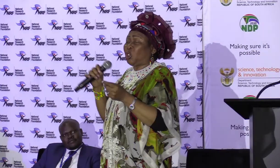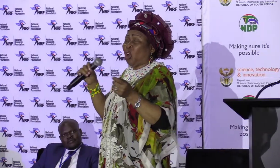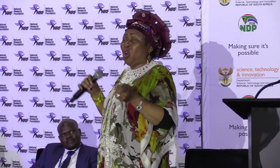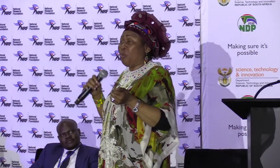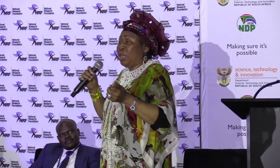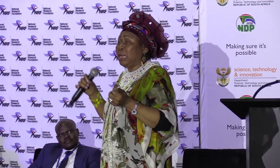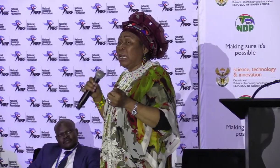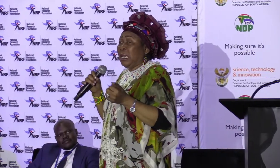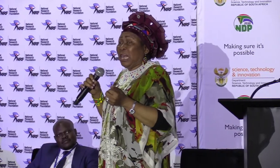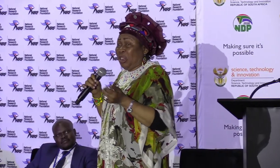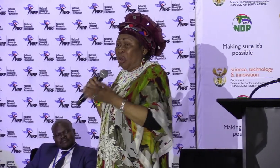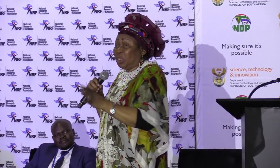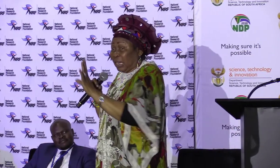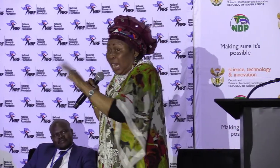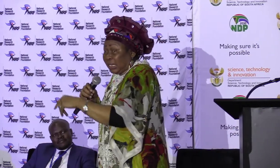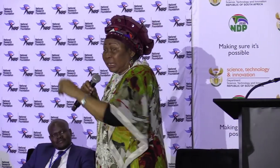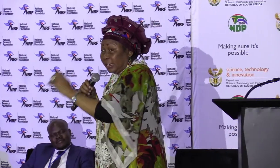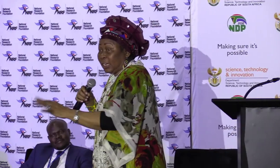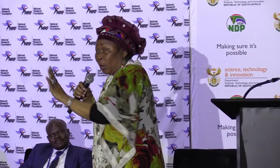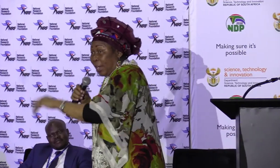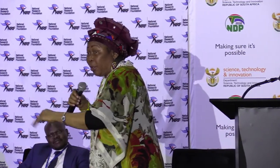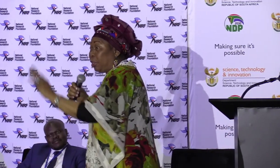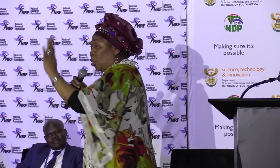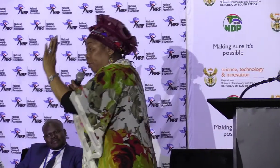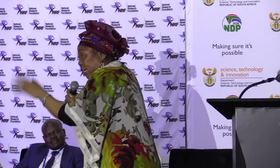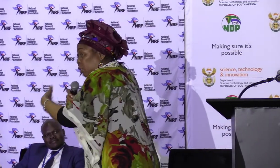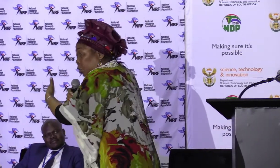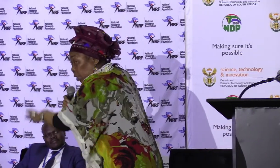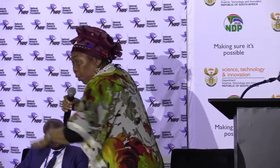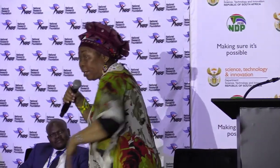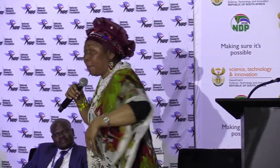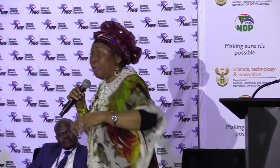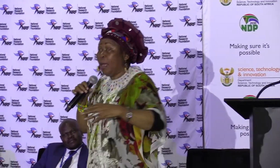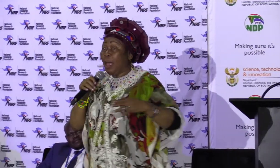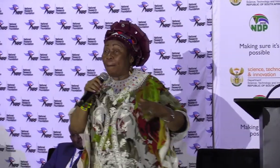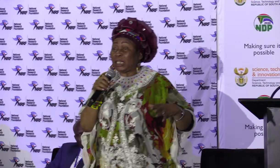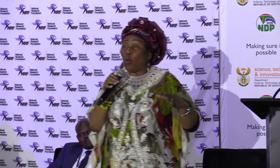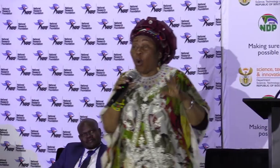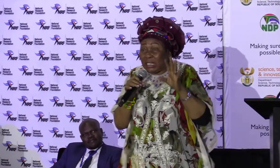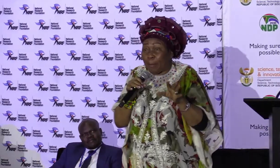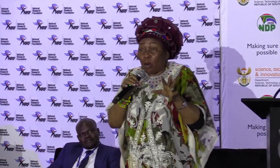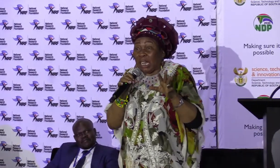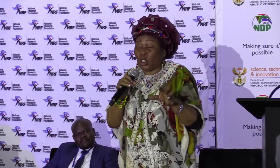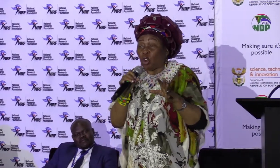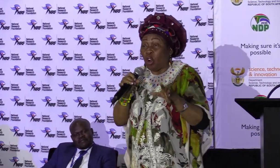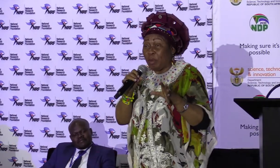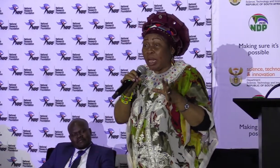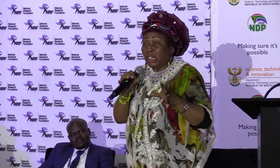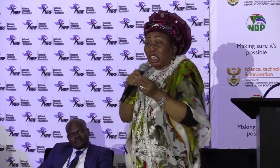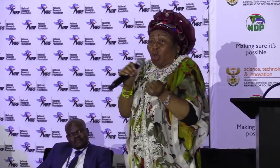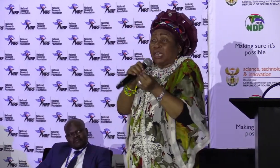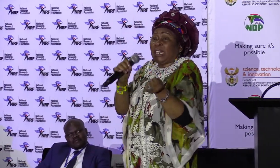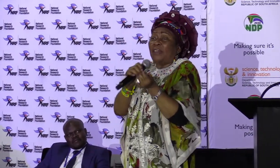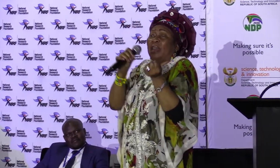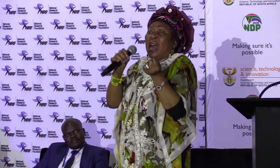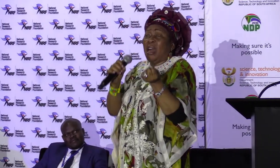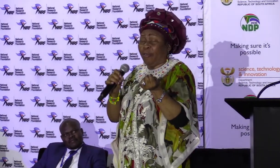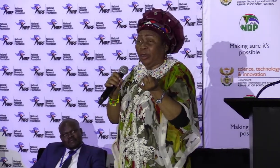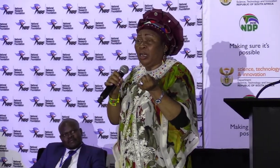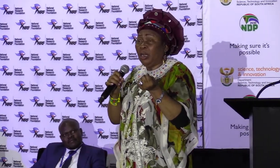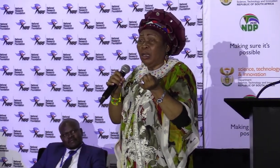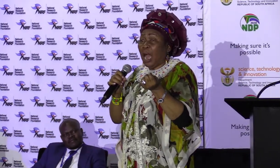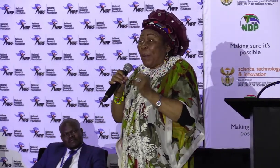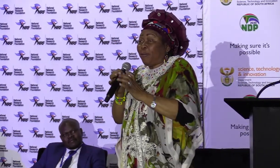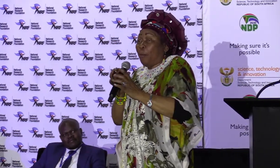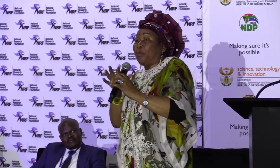for astronomy. They know what Gina is addicted to honey. We know that. Let's put it away. But what about astronomy? She's got this other